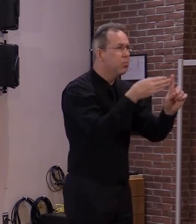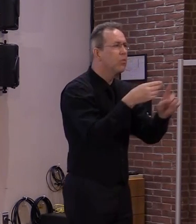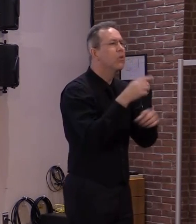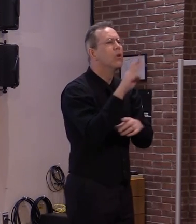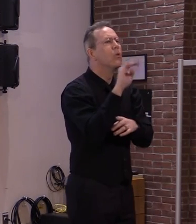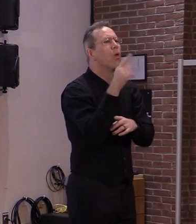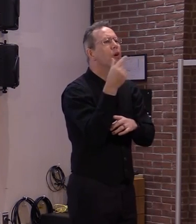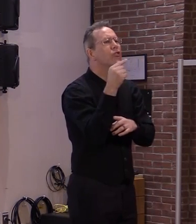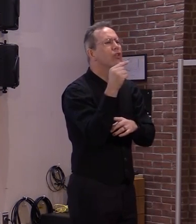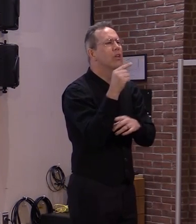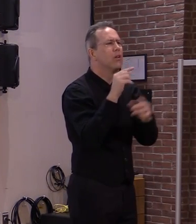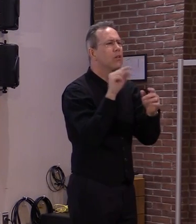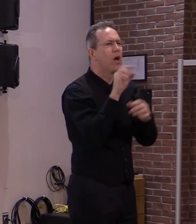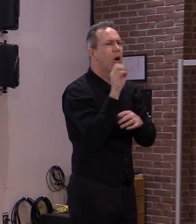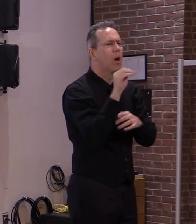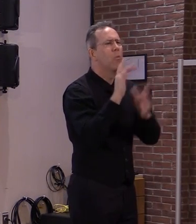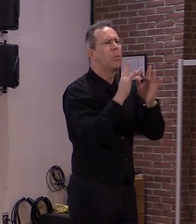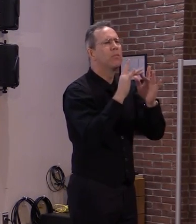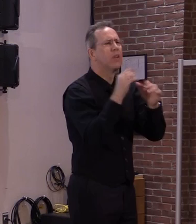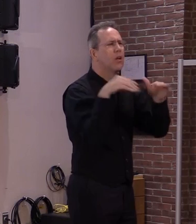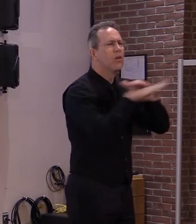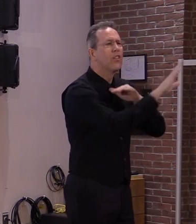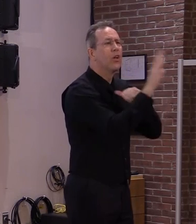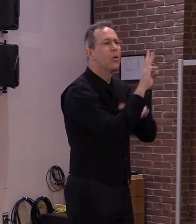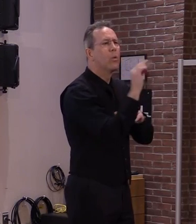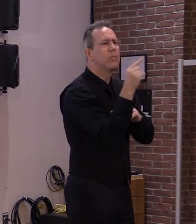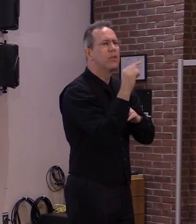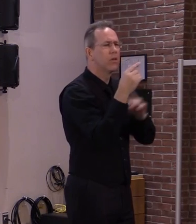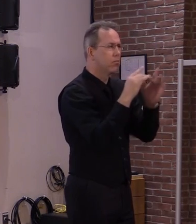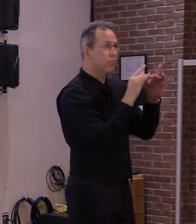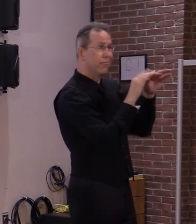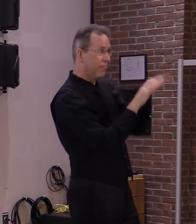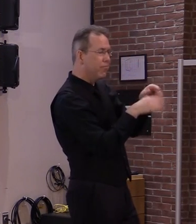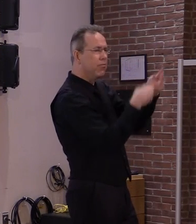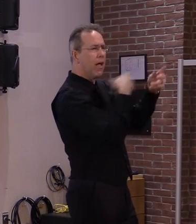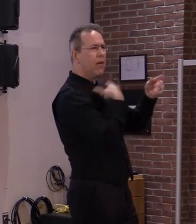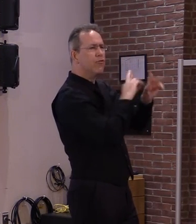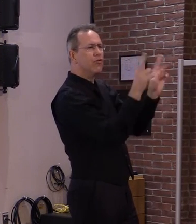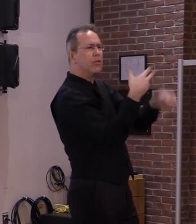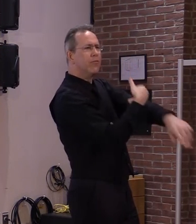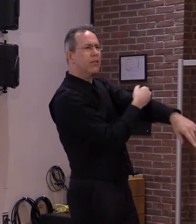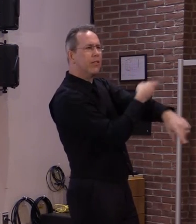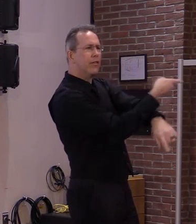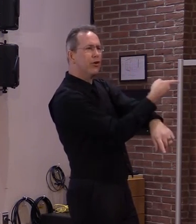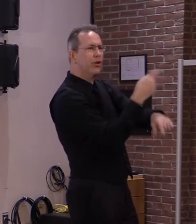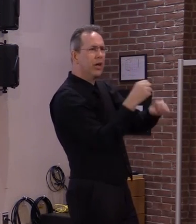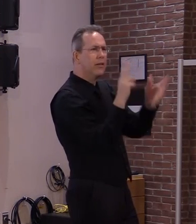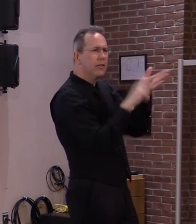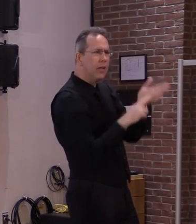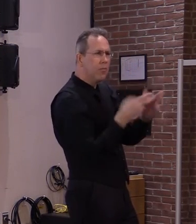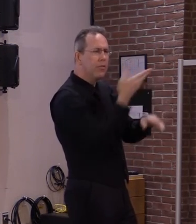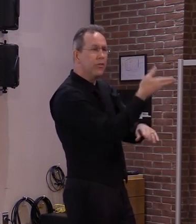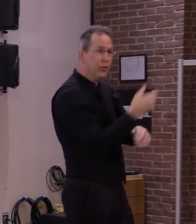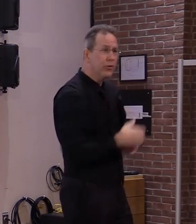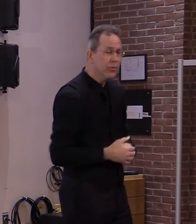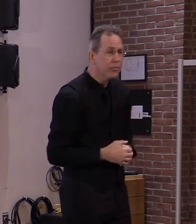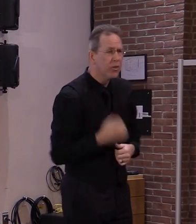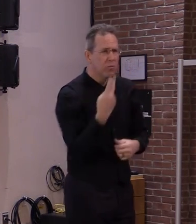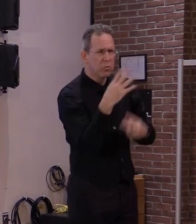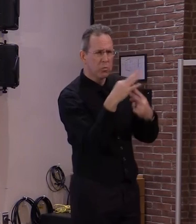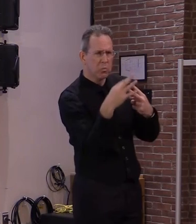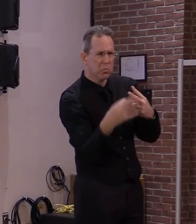Again, anyone who has previously been eligible to receive a vaccine will continue to be